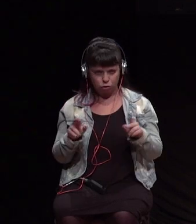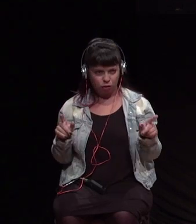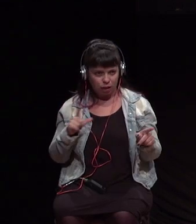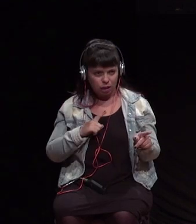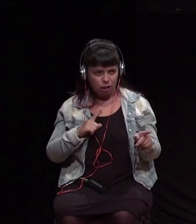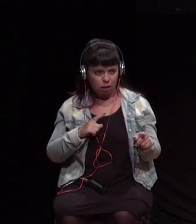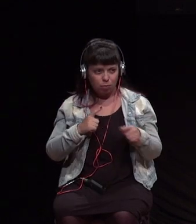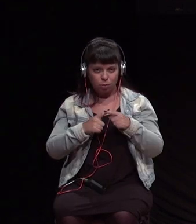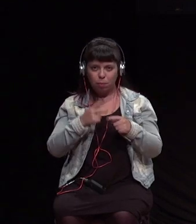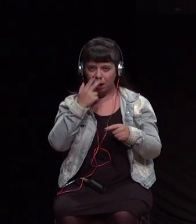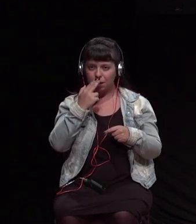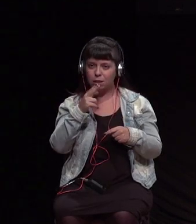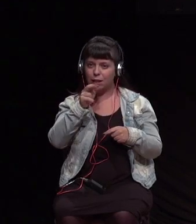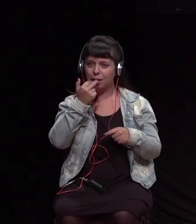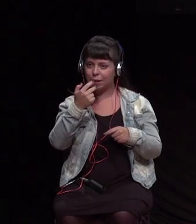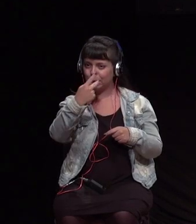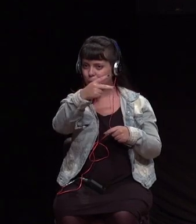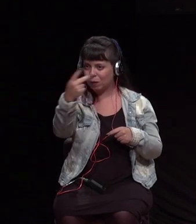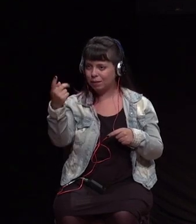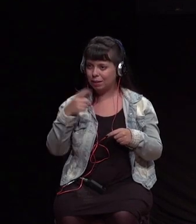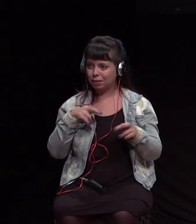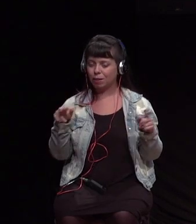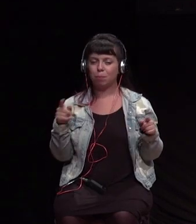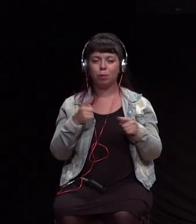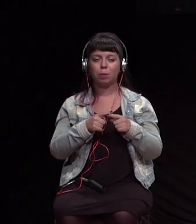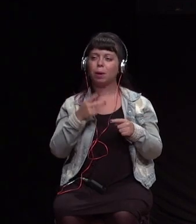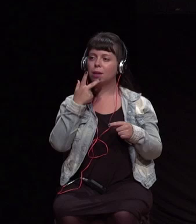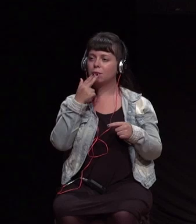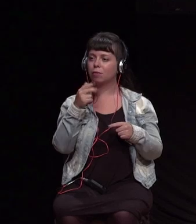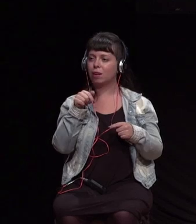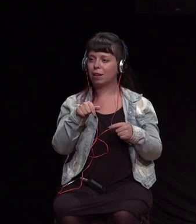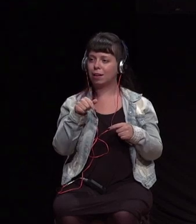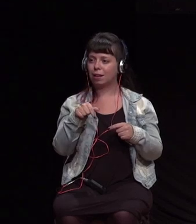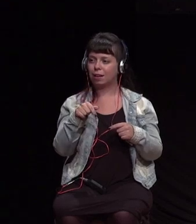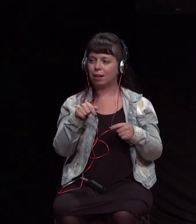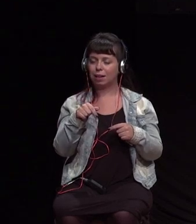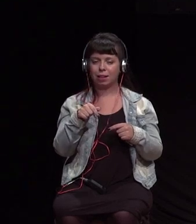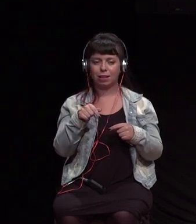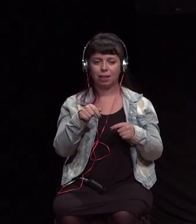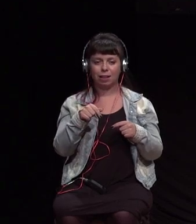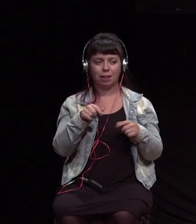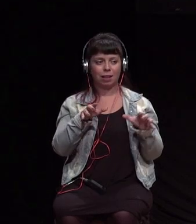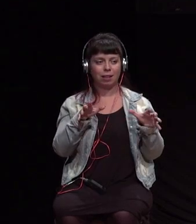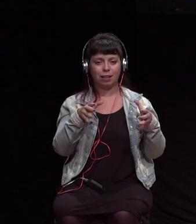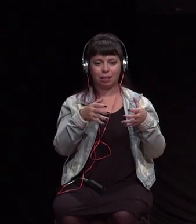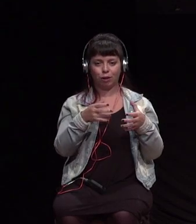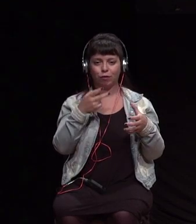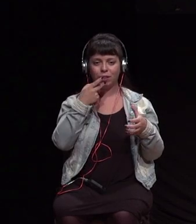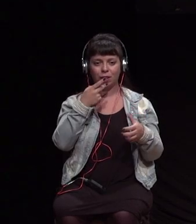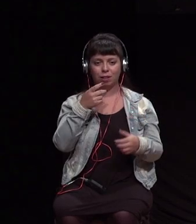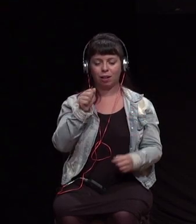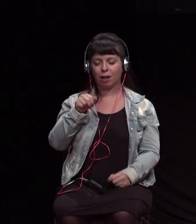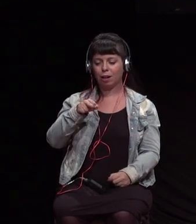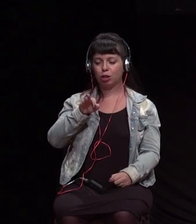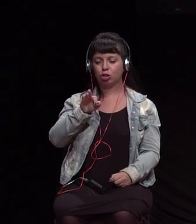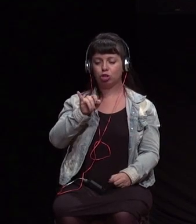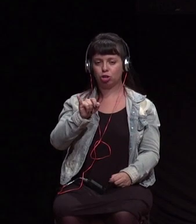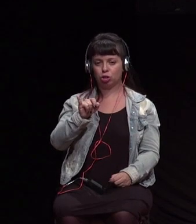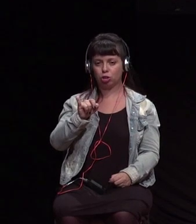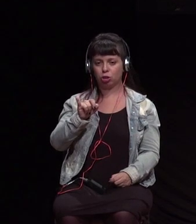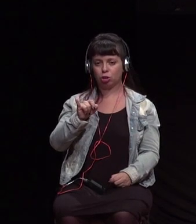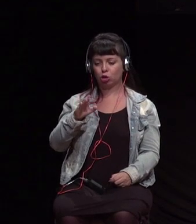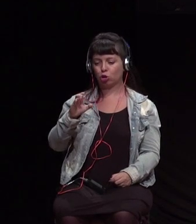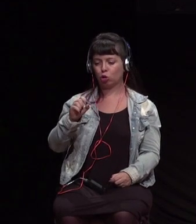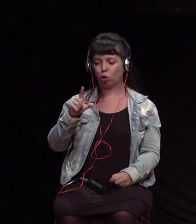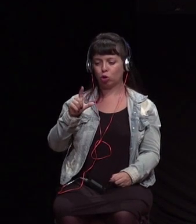my gallery, I felt secure in calling it anti-colonial versus decolonial. And anti-colonial, I